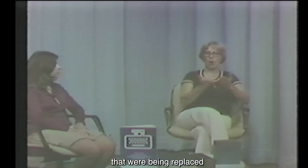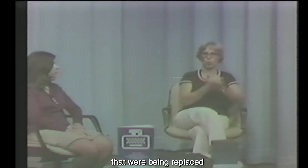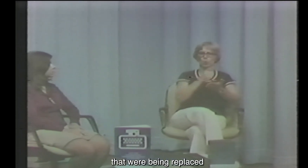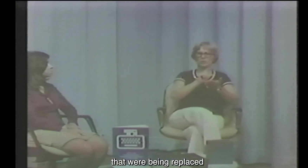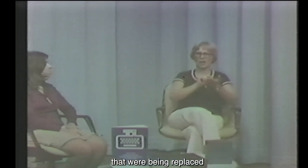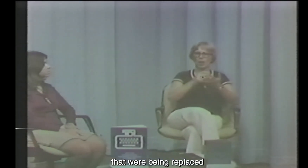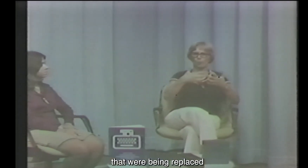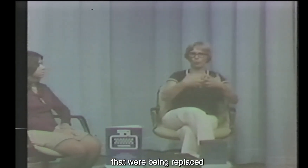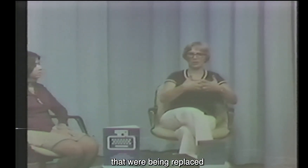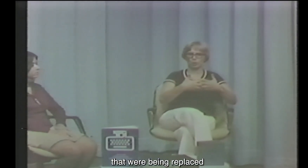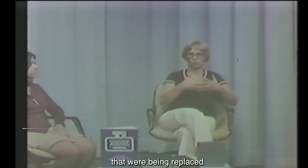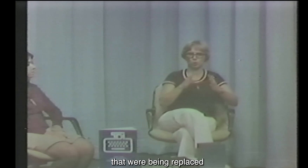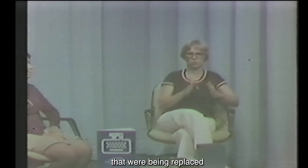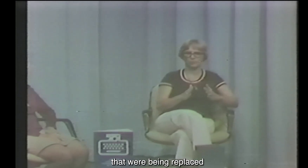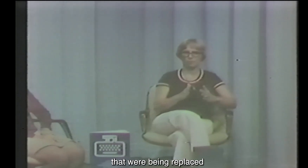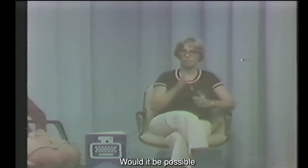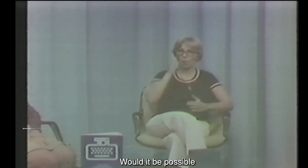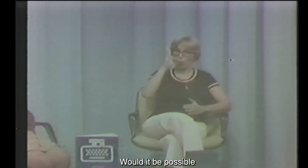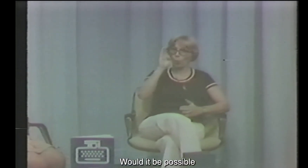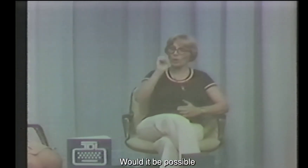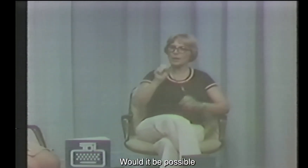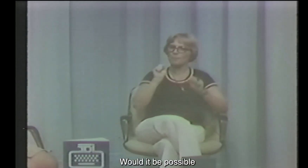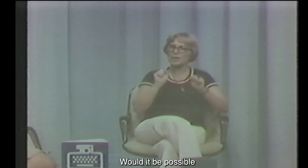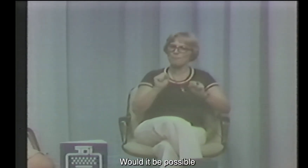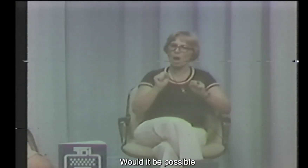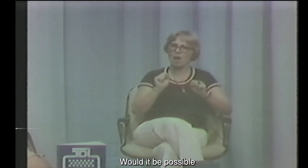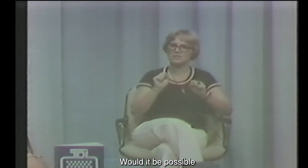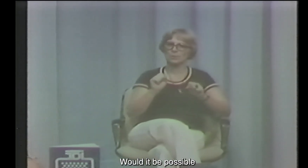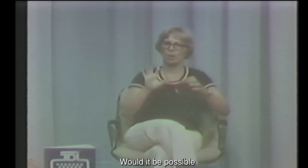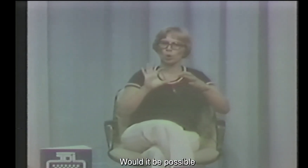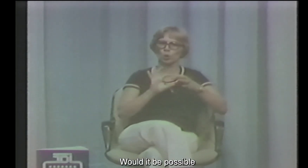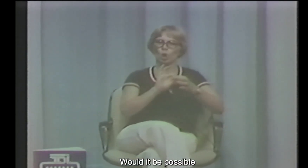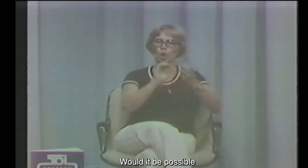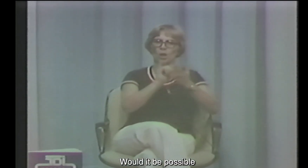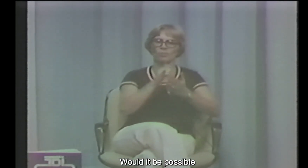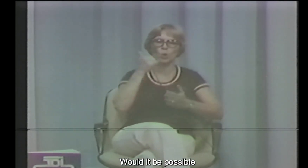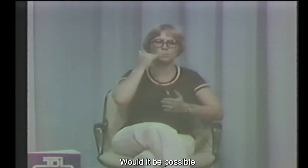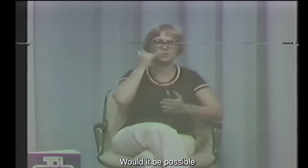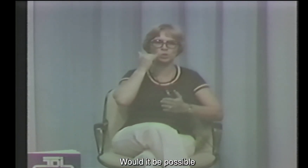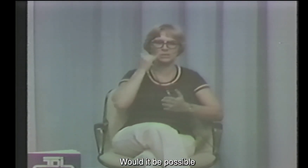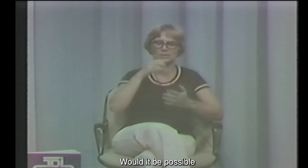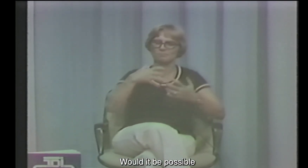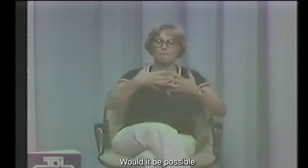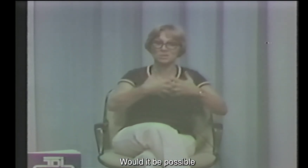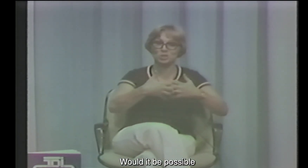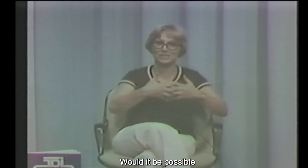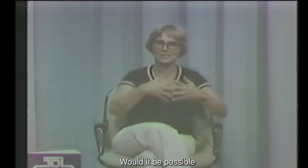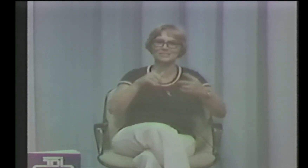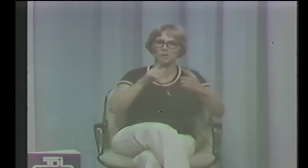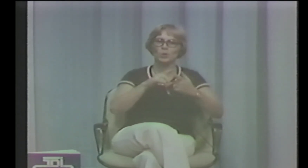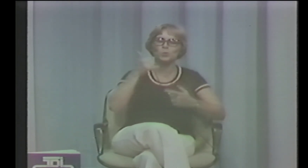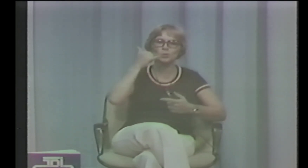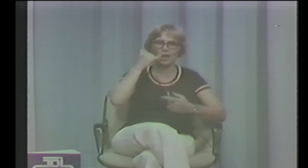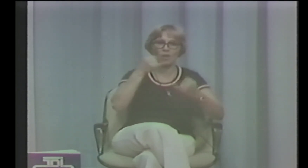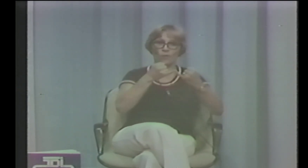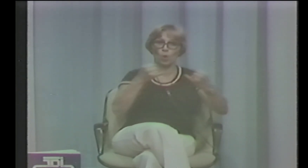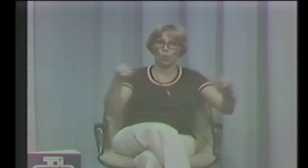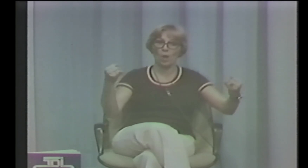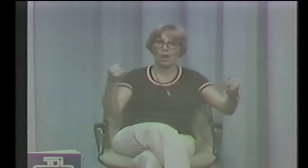new teleprinters. Would it be possible to hook up those machines to telephone